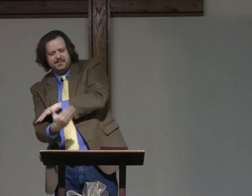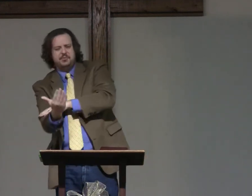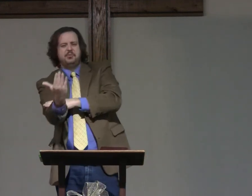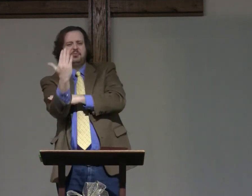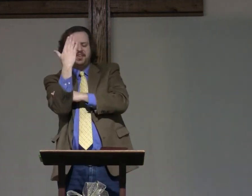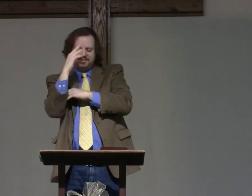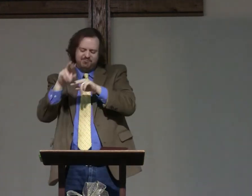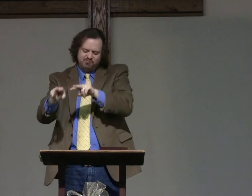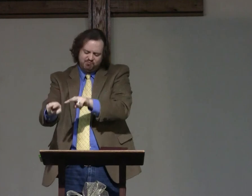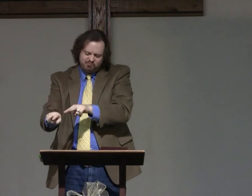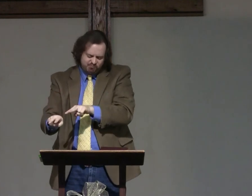Stay with me,